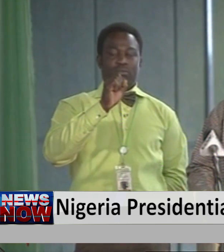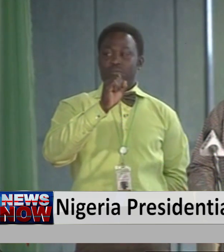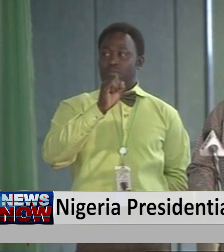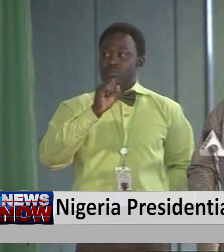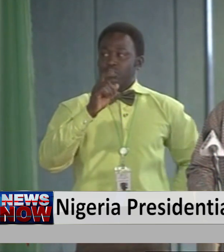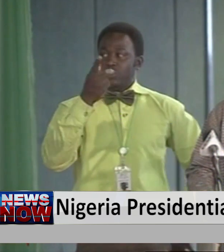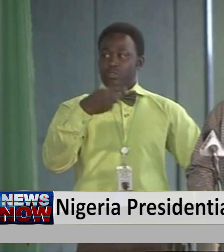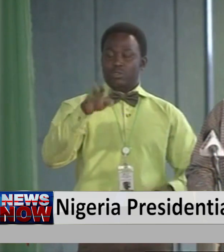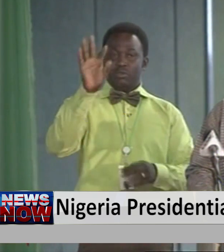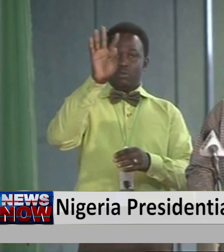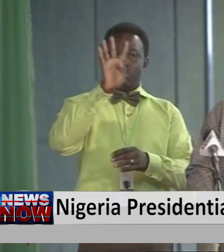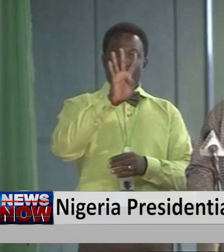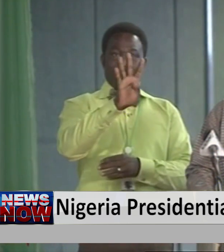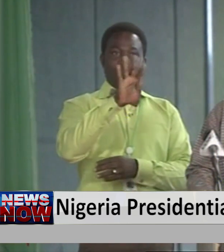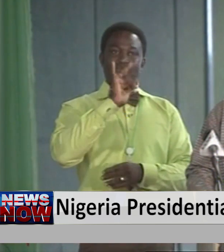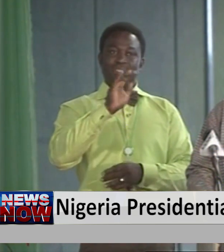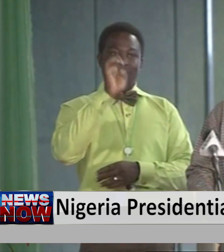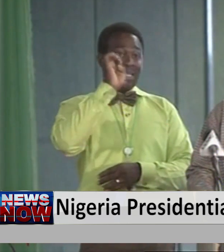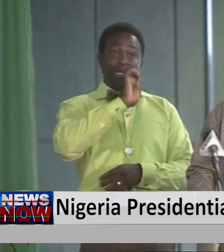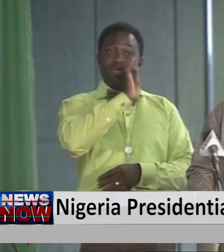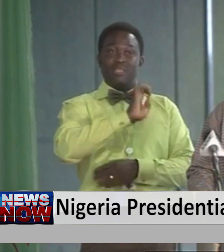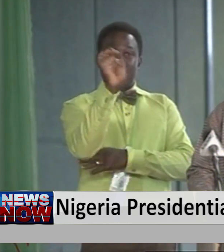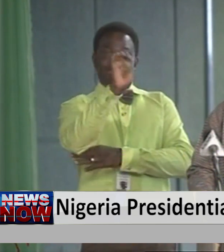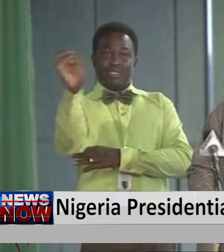The fourth is Ekiti East local government,